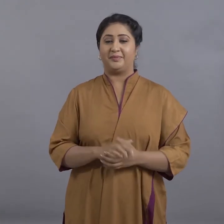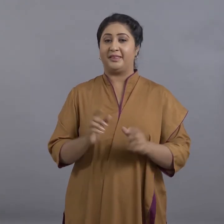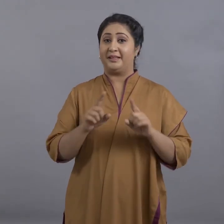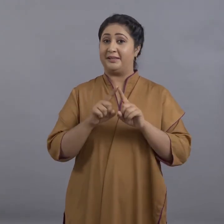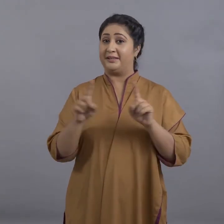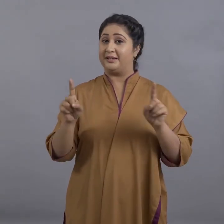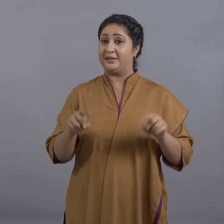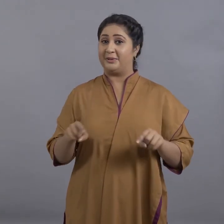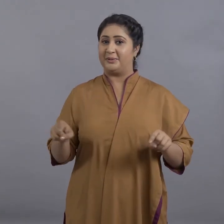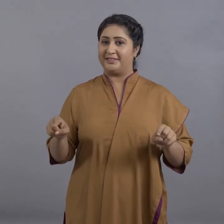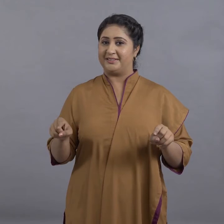Division.